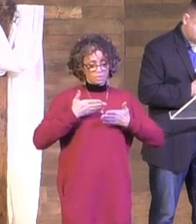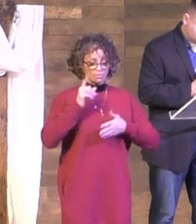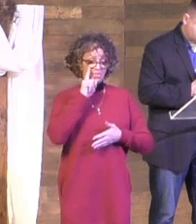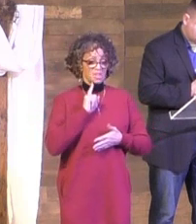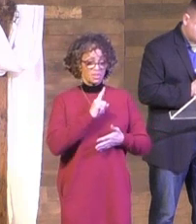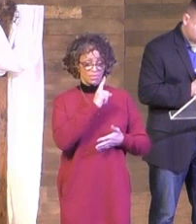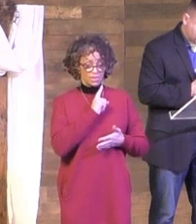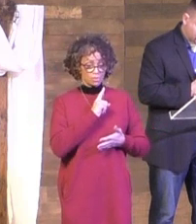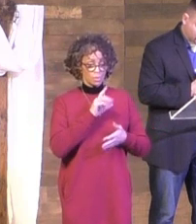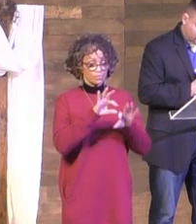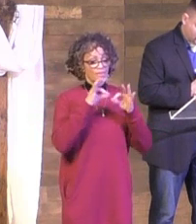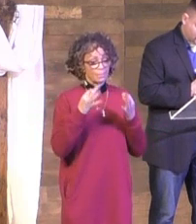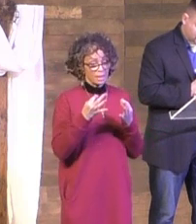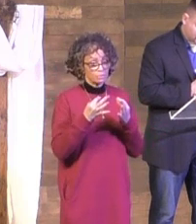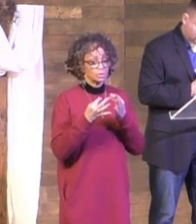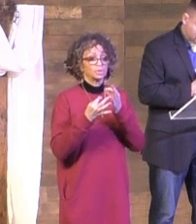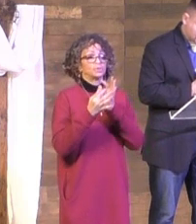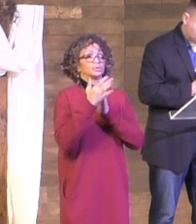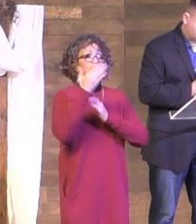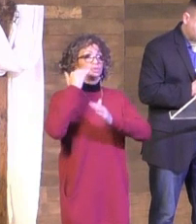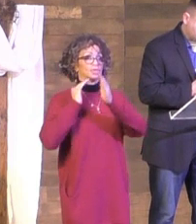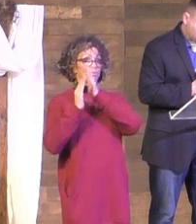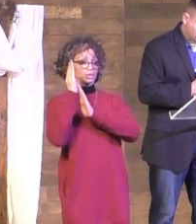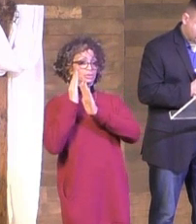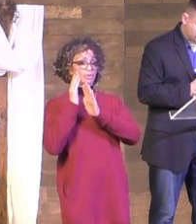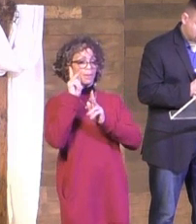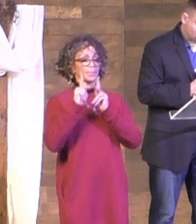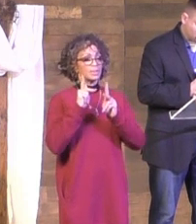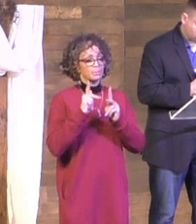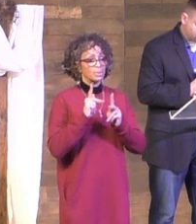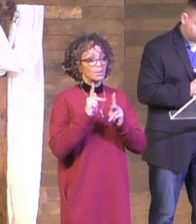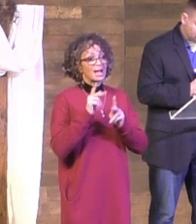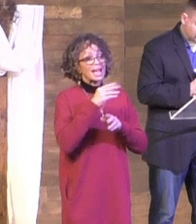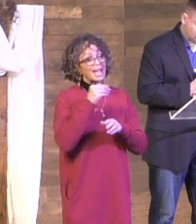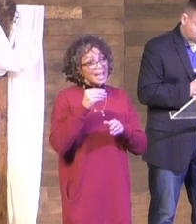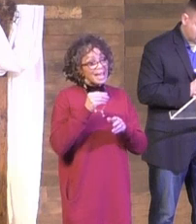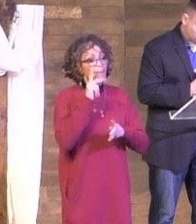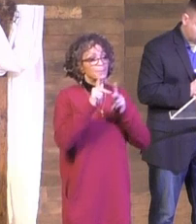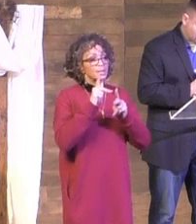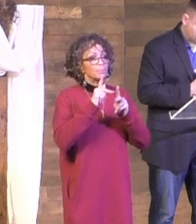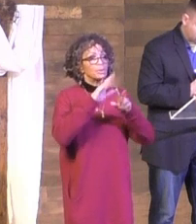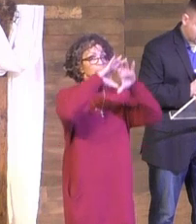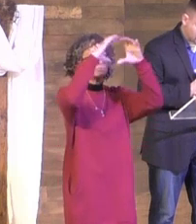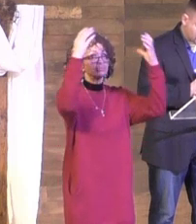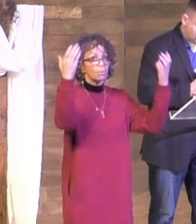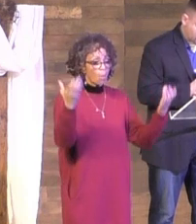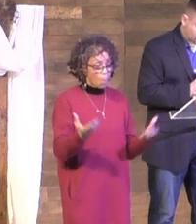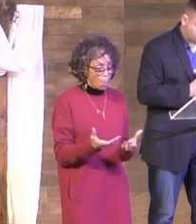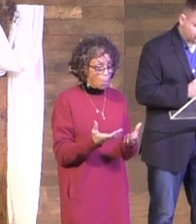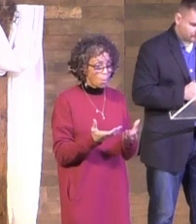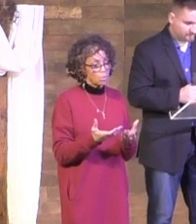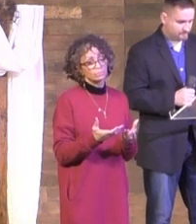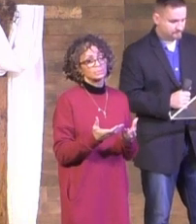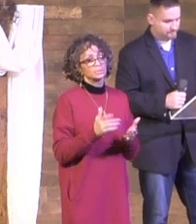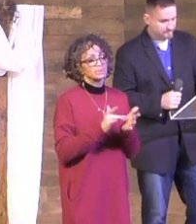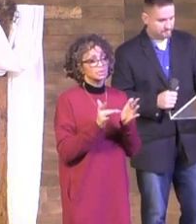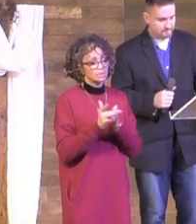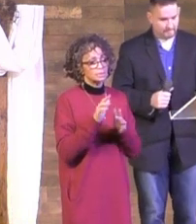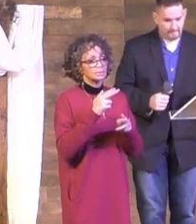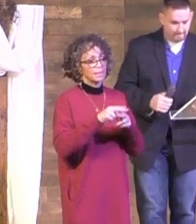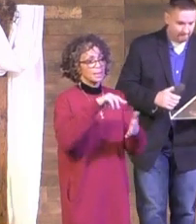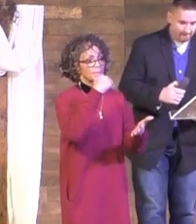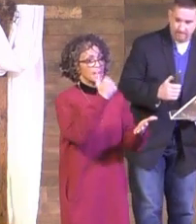the generations of people before us, and for humanity as a whole. In your name we pray. Amen.